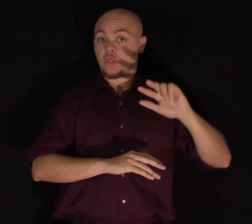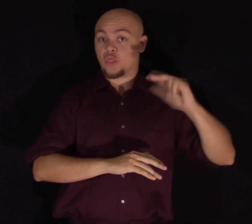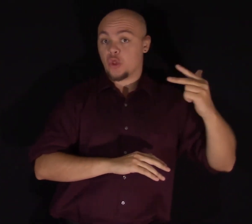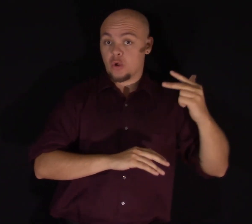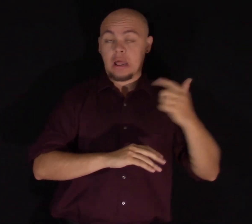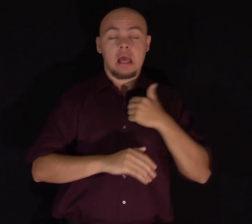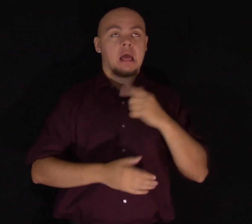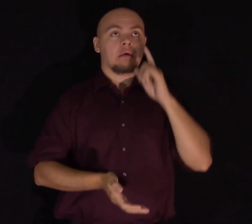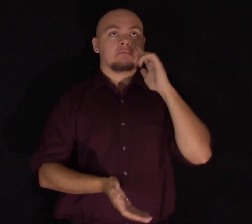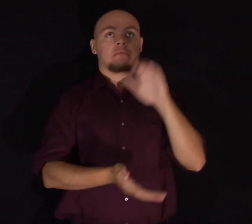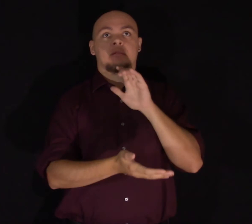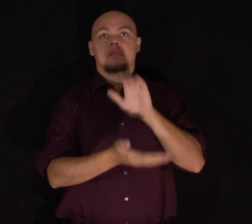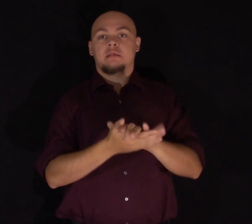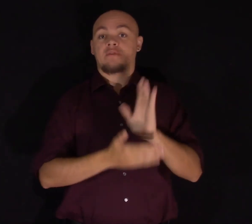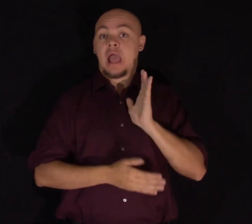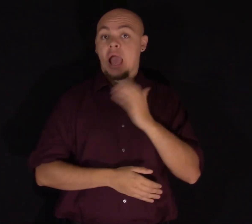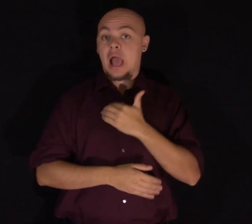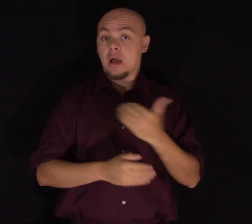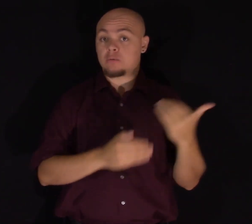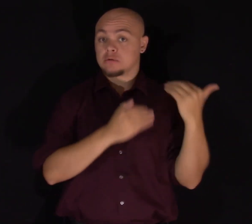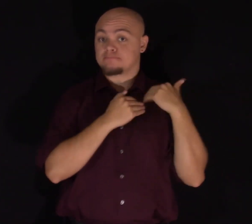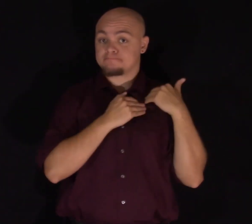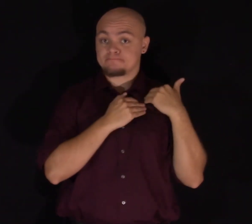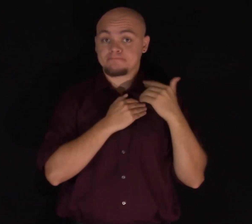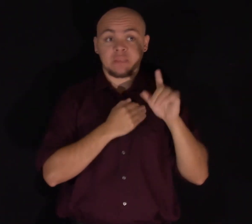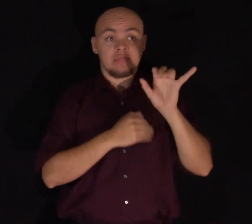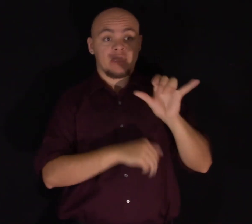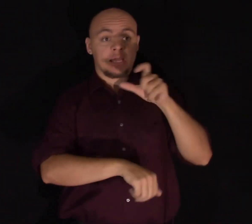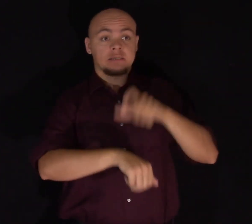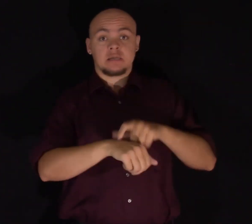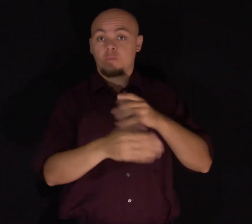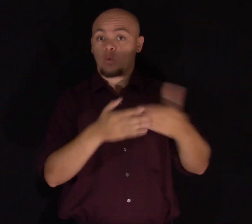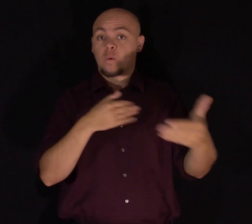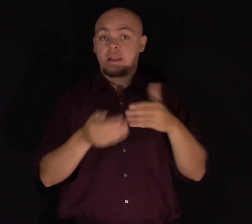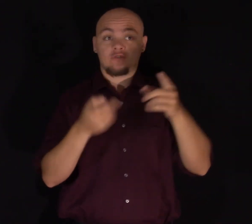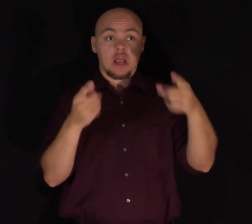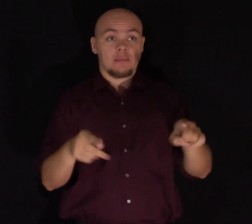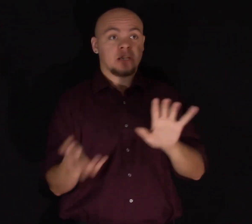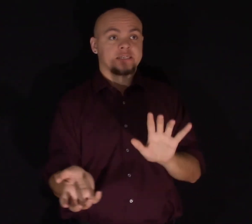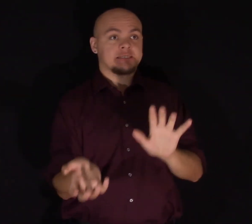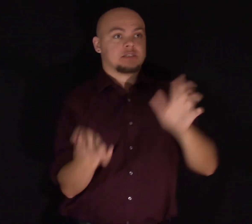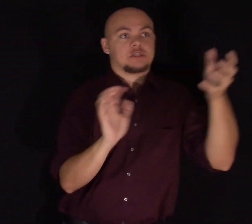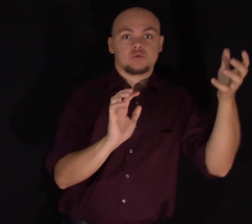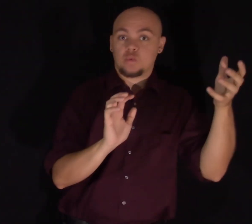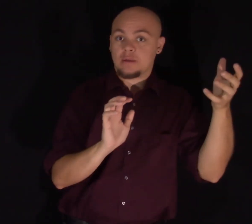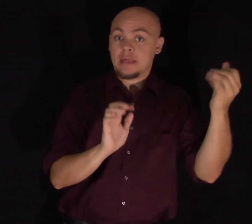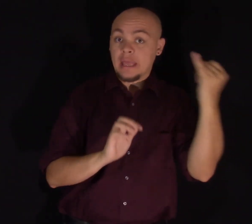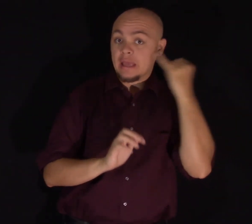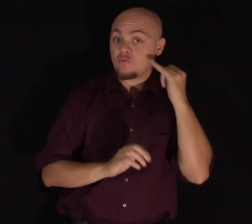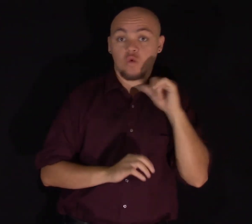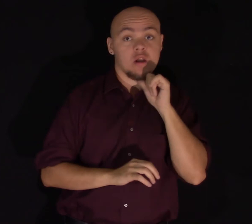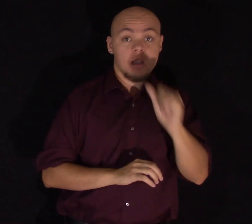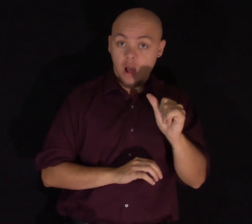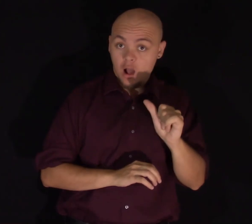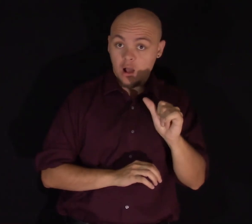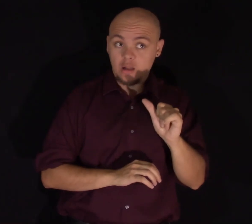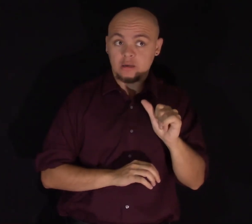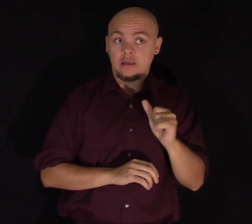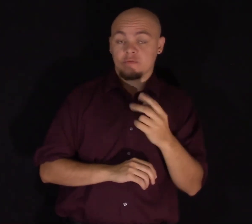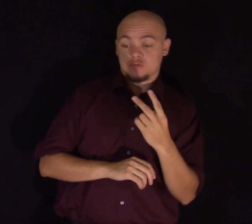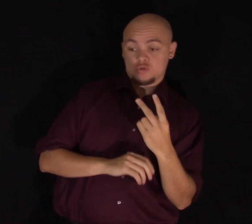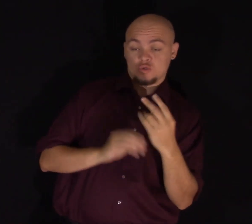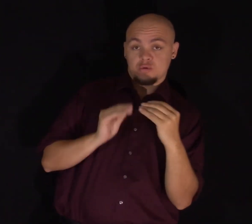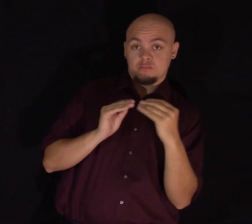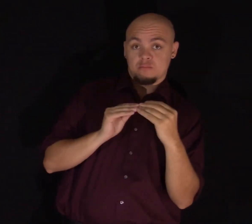firmly believe that our job in those times is to disrupt what is happening. And then if we're not the most powerful, if two or more of